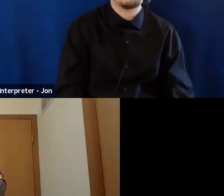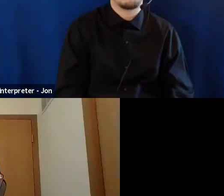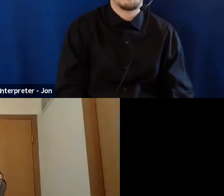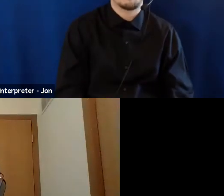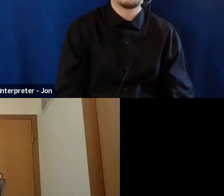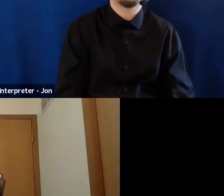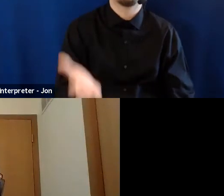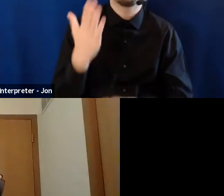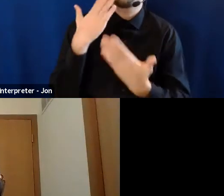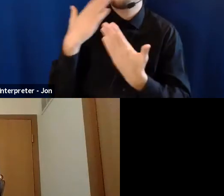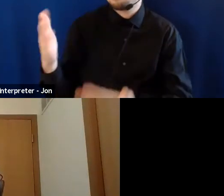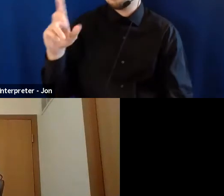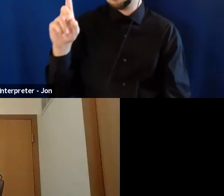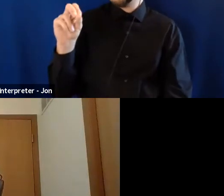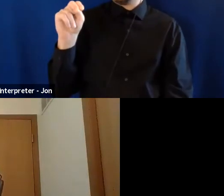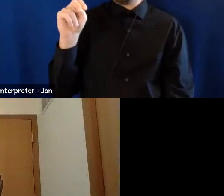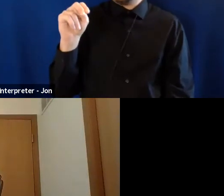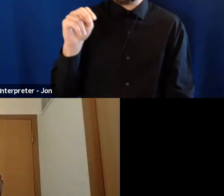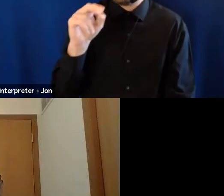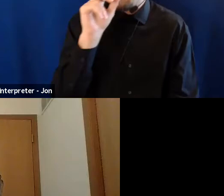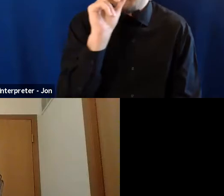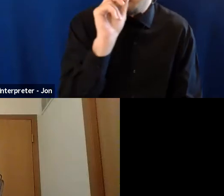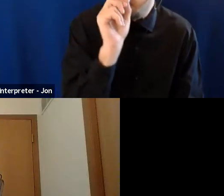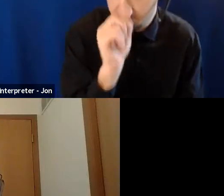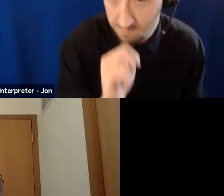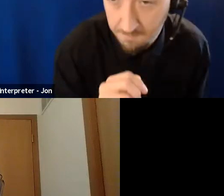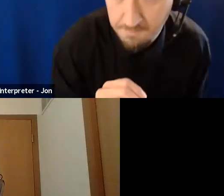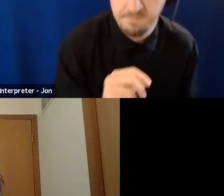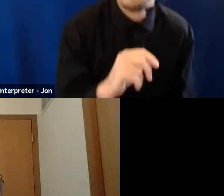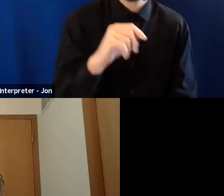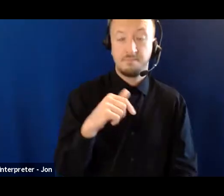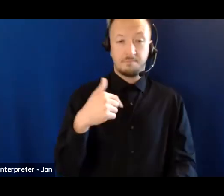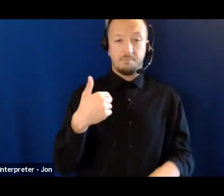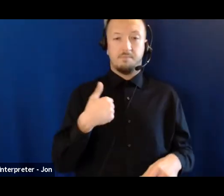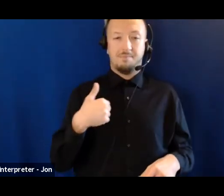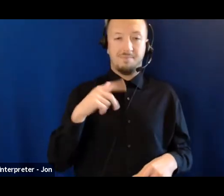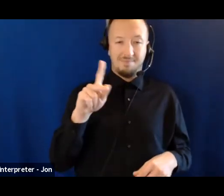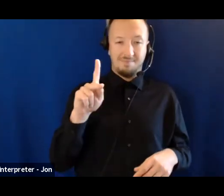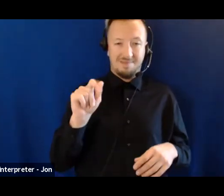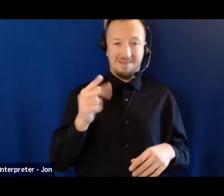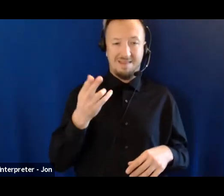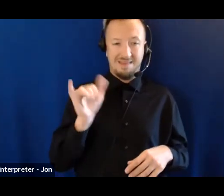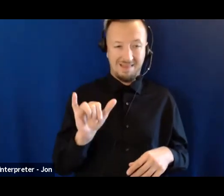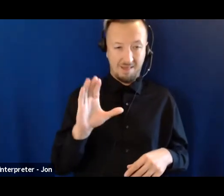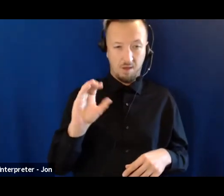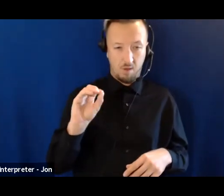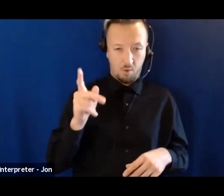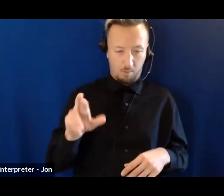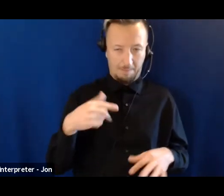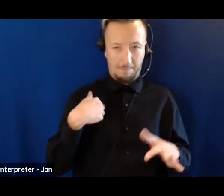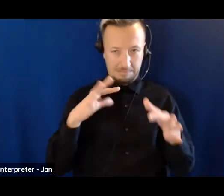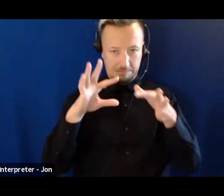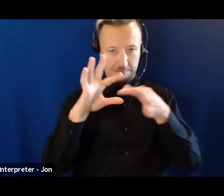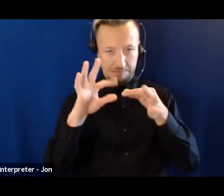Well, thanks, Don. My name is Kathy Cooper. I'll do the description. I'm not the best at this,